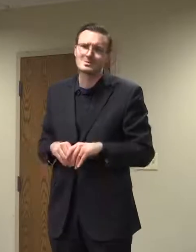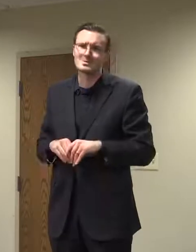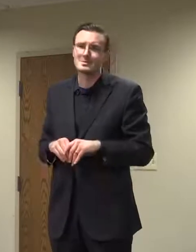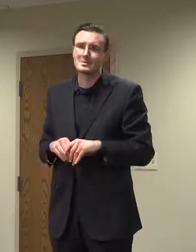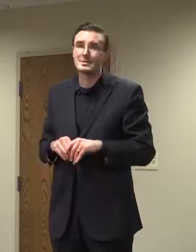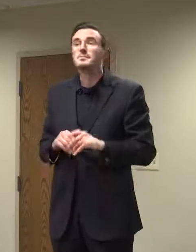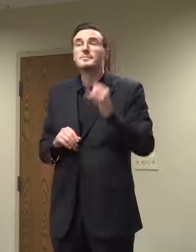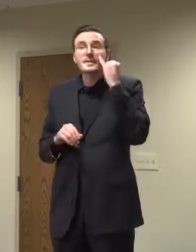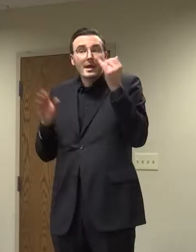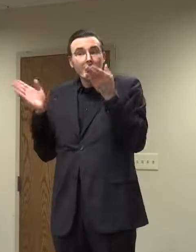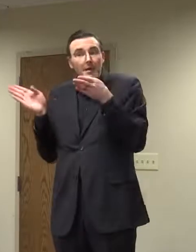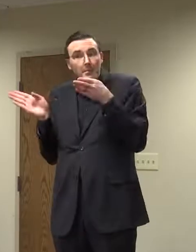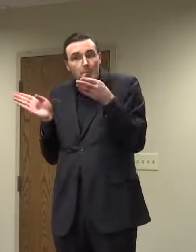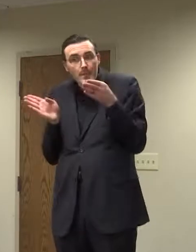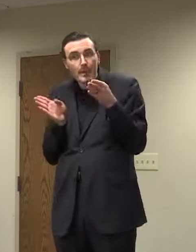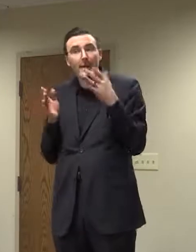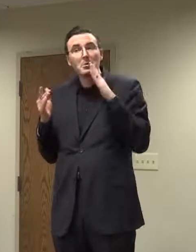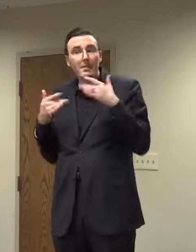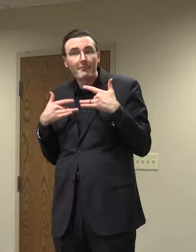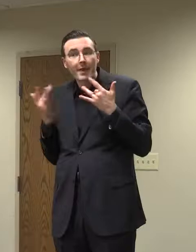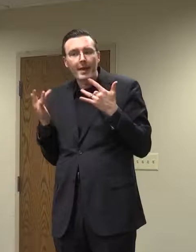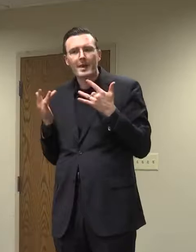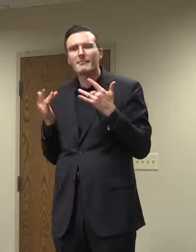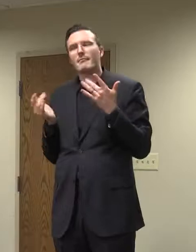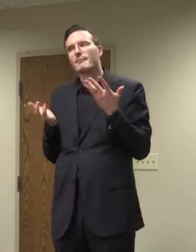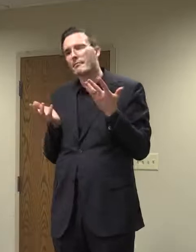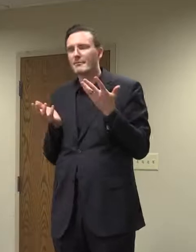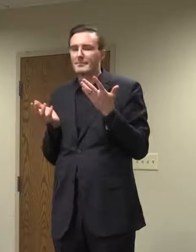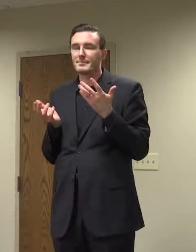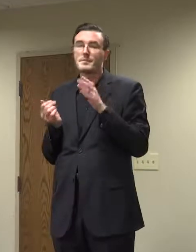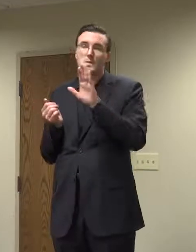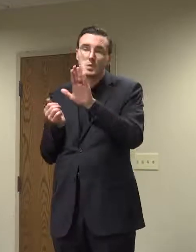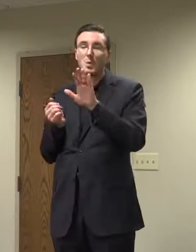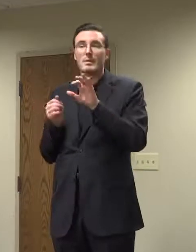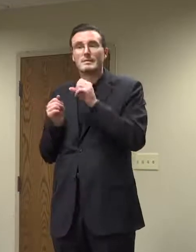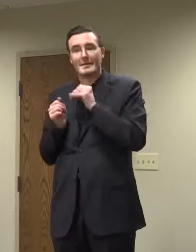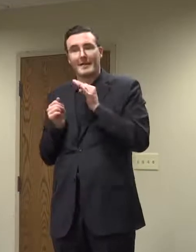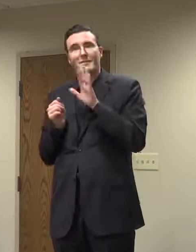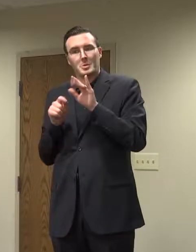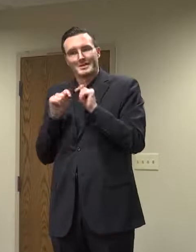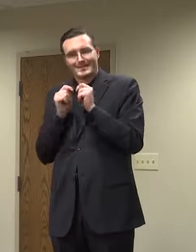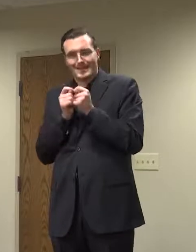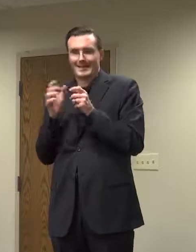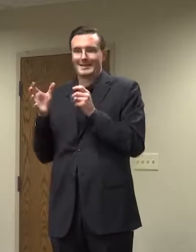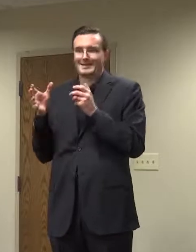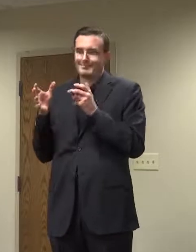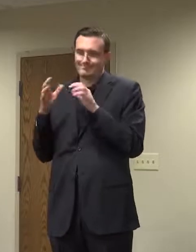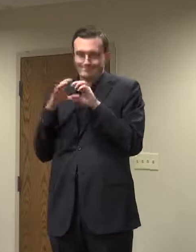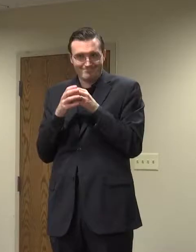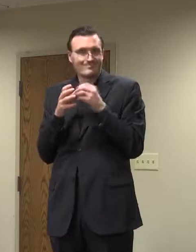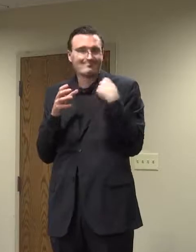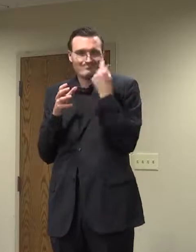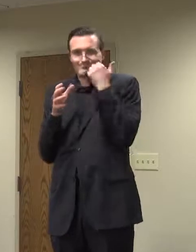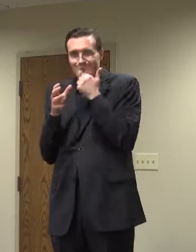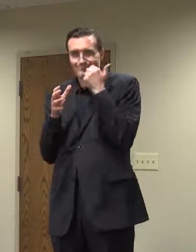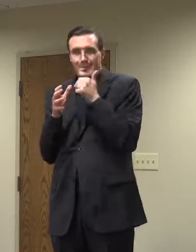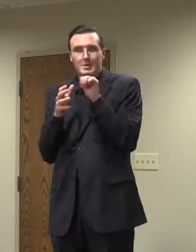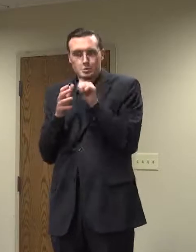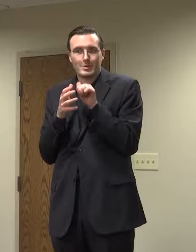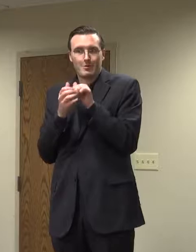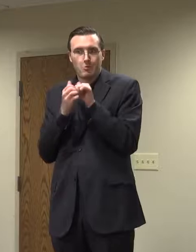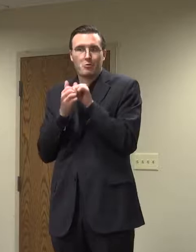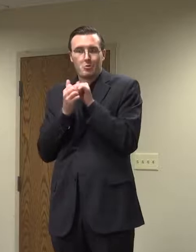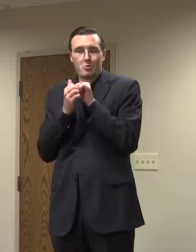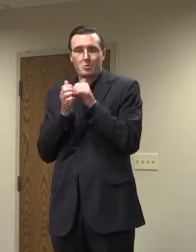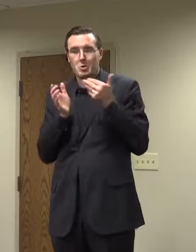very small event with your close staff and your team that's socially distanced, that you can wear your face covering. The